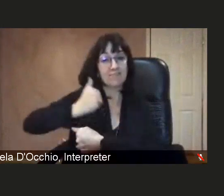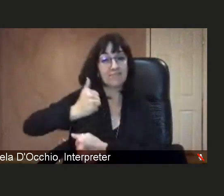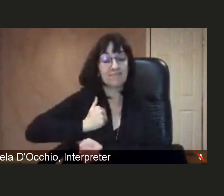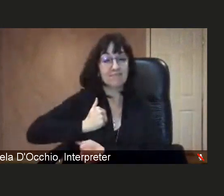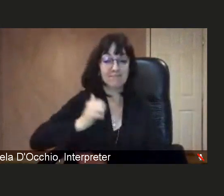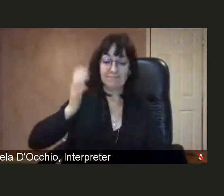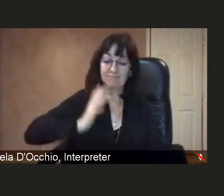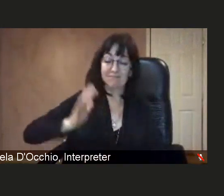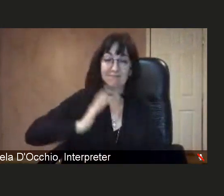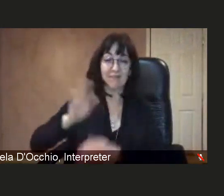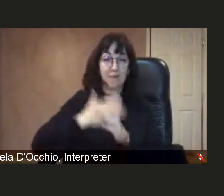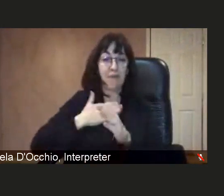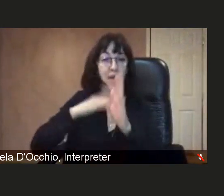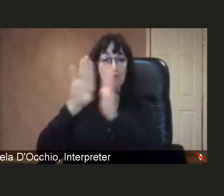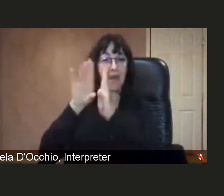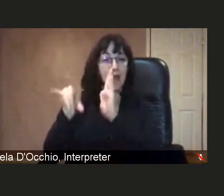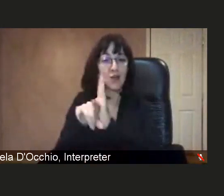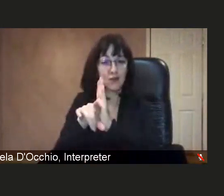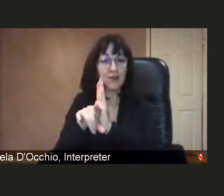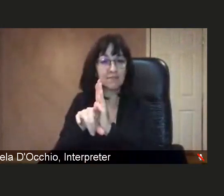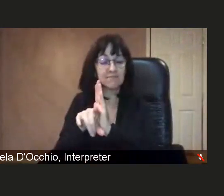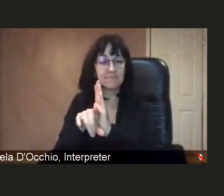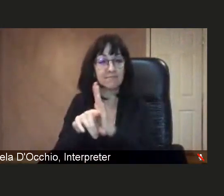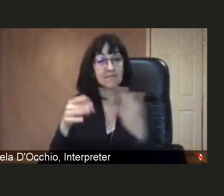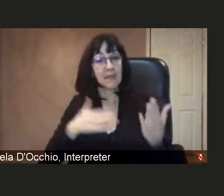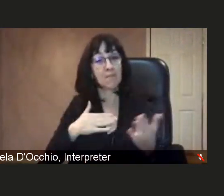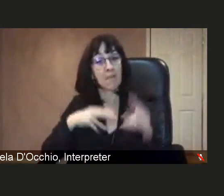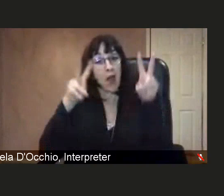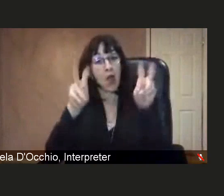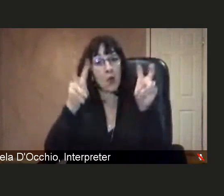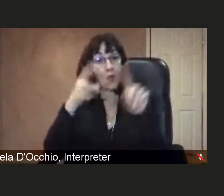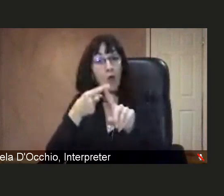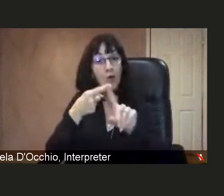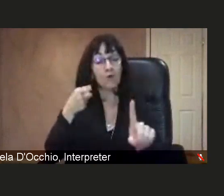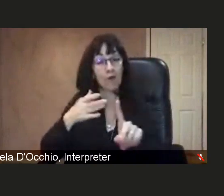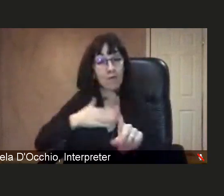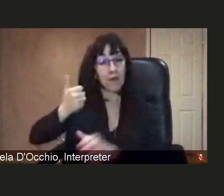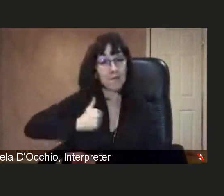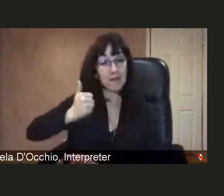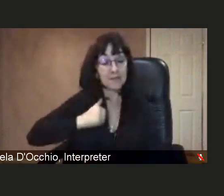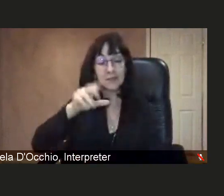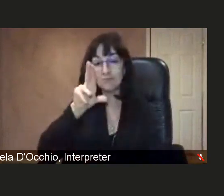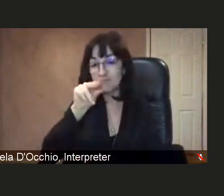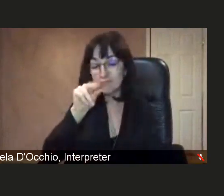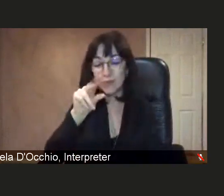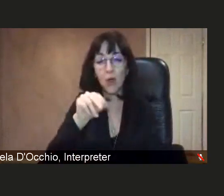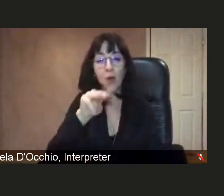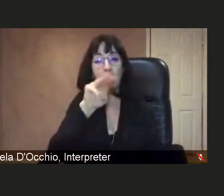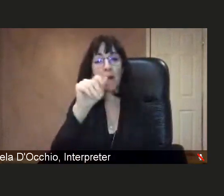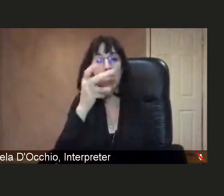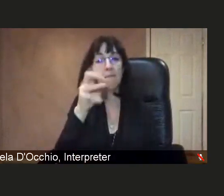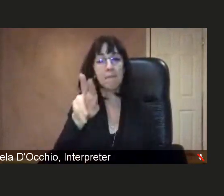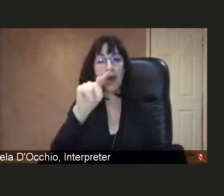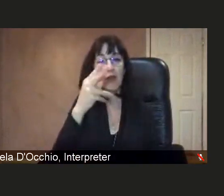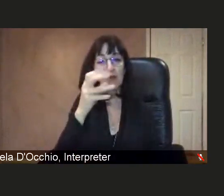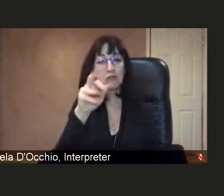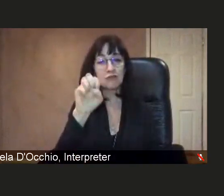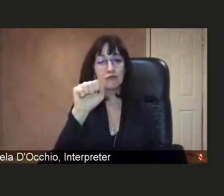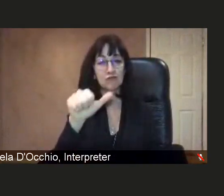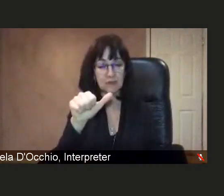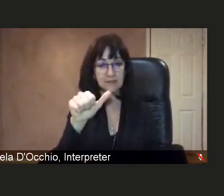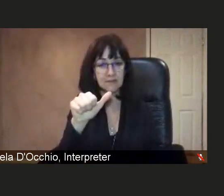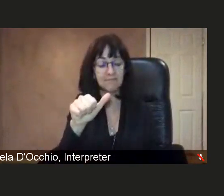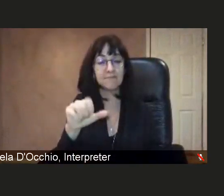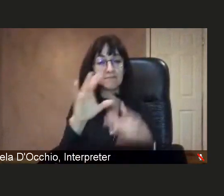quote, but I would like to share with you something Mother Teresa once said. Quote, "None of us,